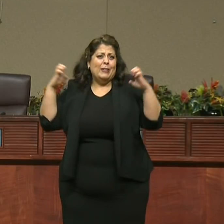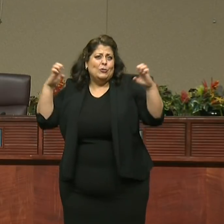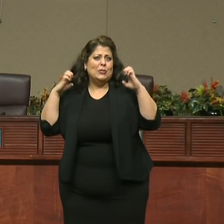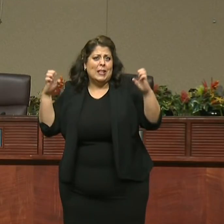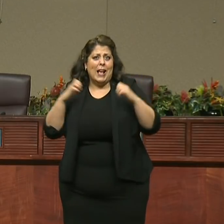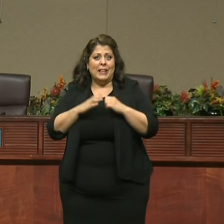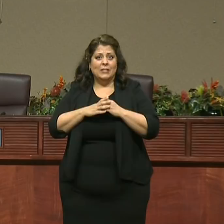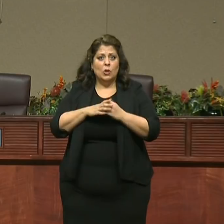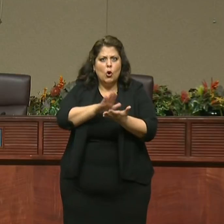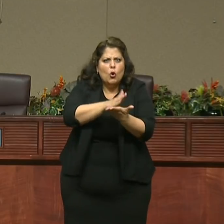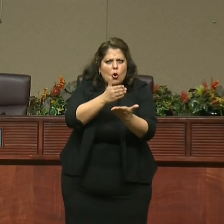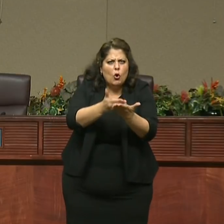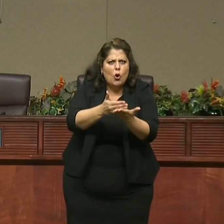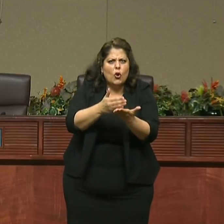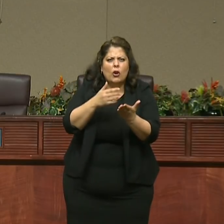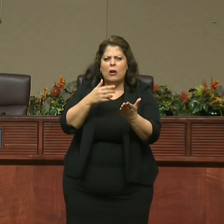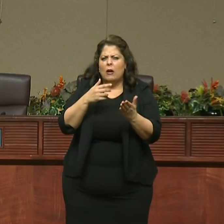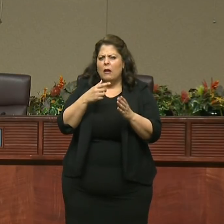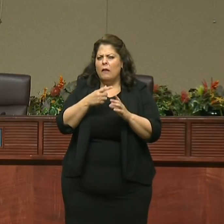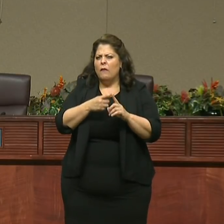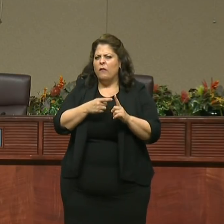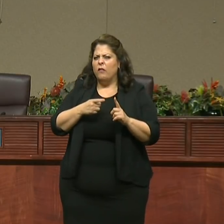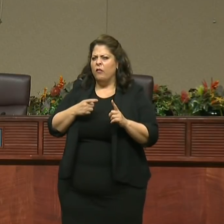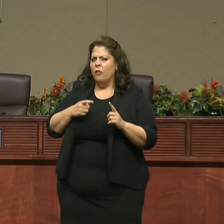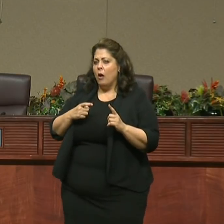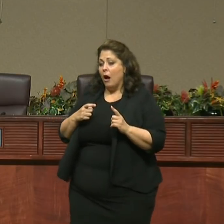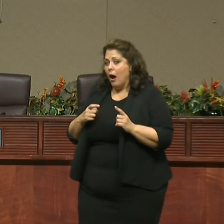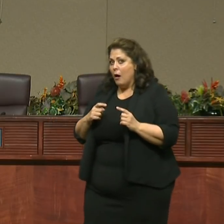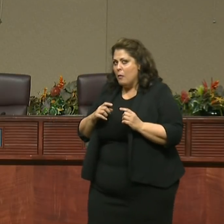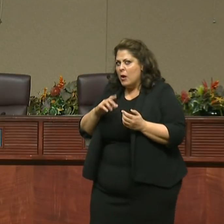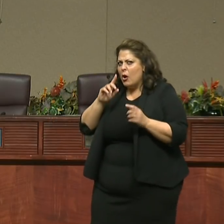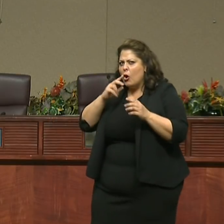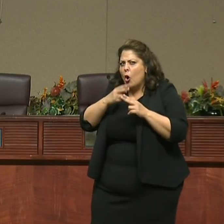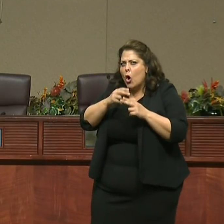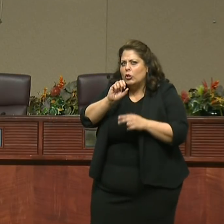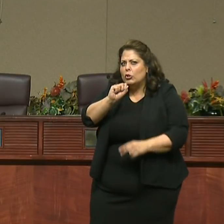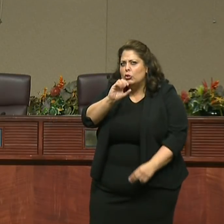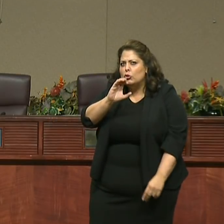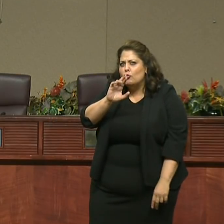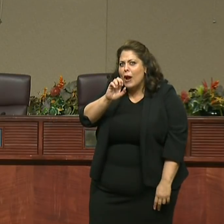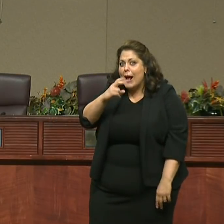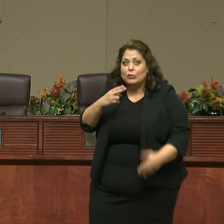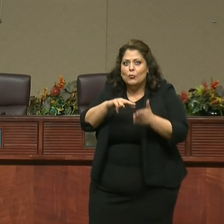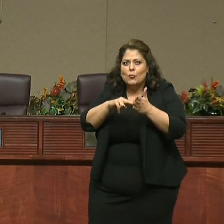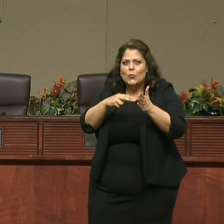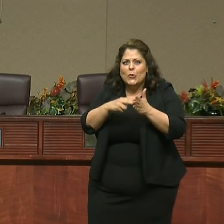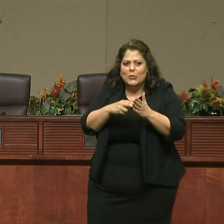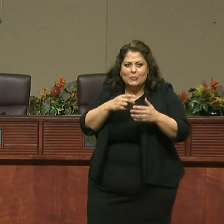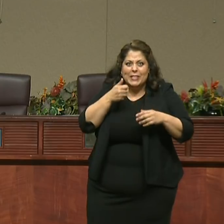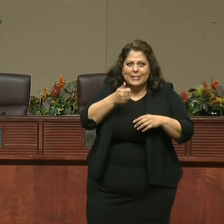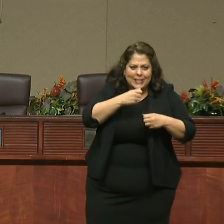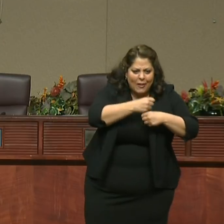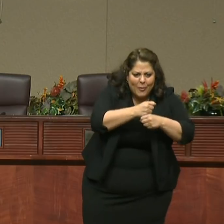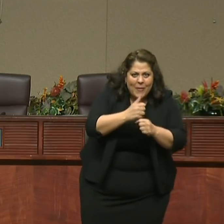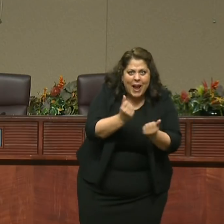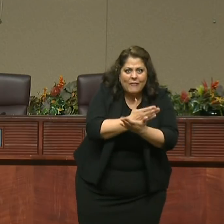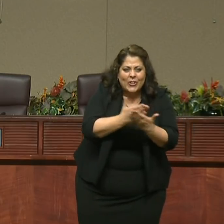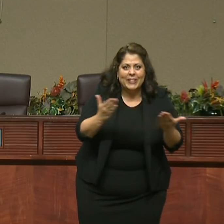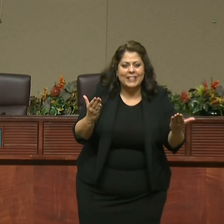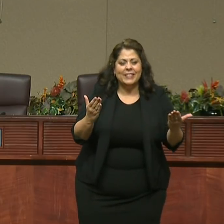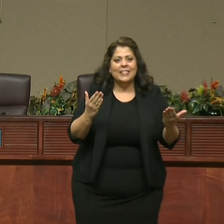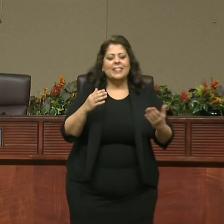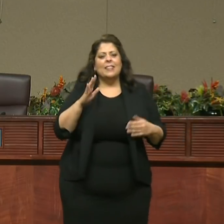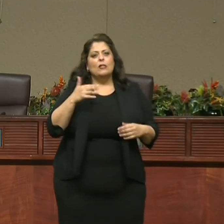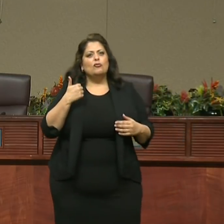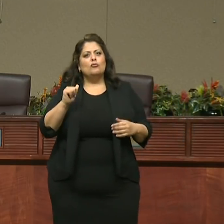people around here who haven't done that in a while. Do some yoga, stretch, even try some